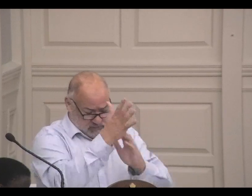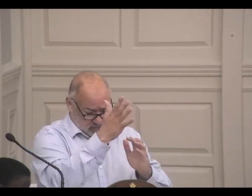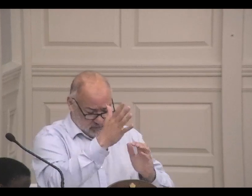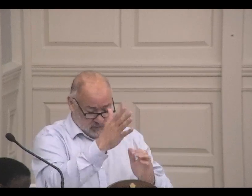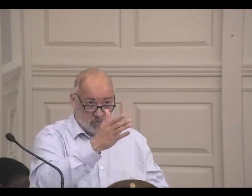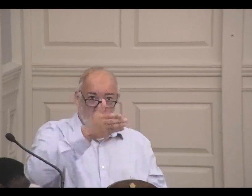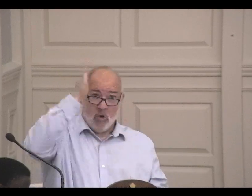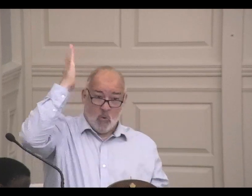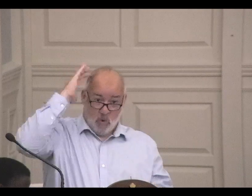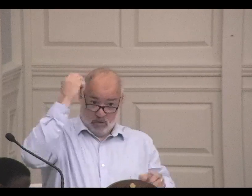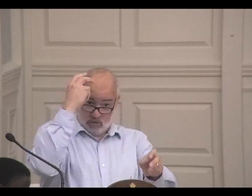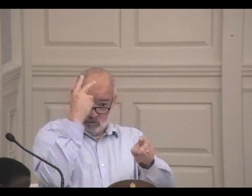For